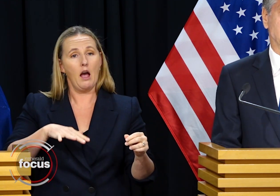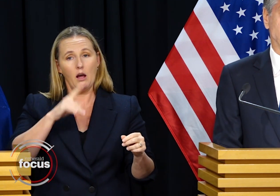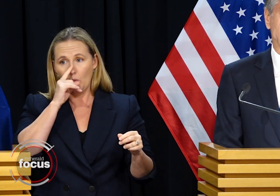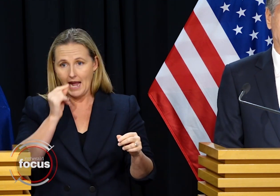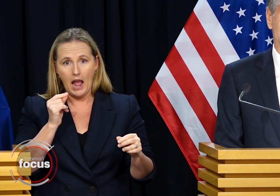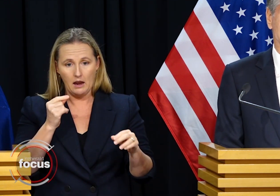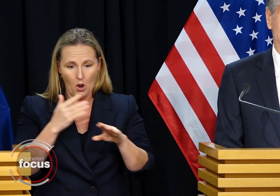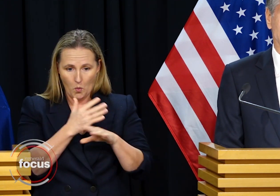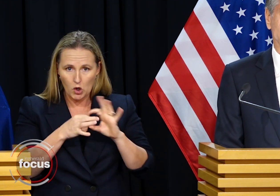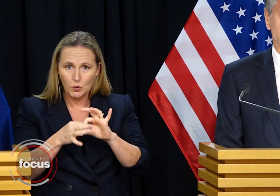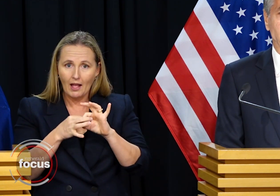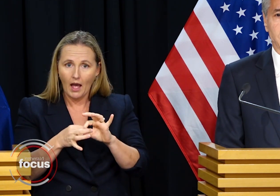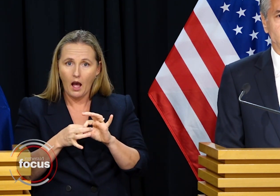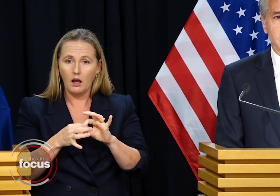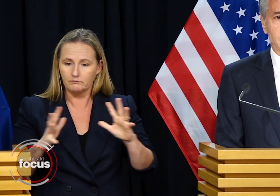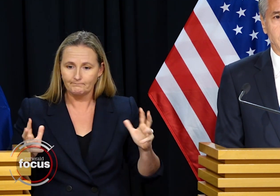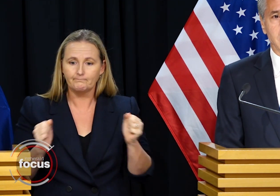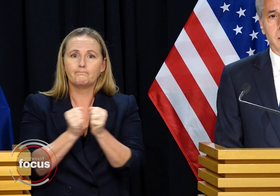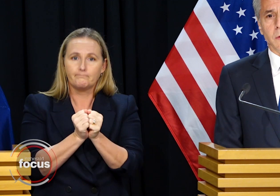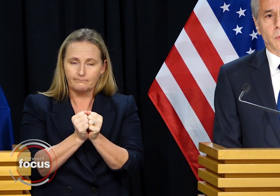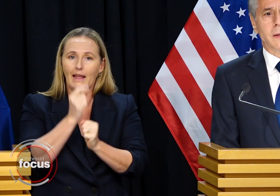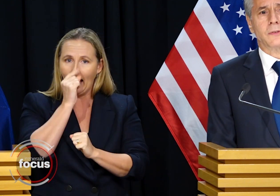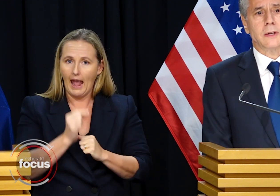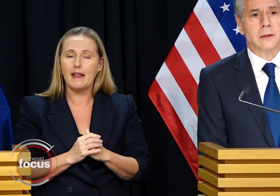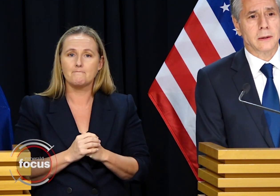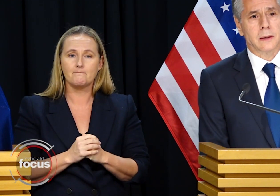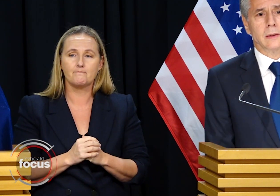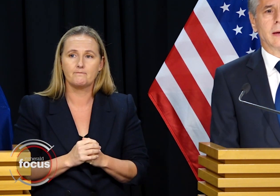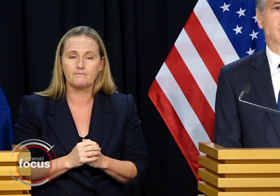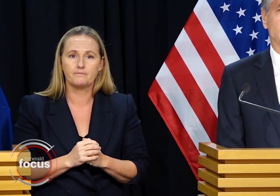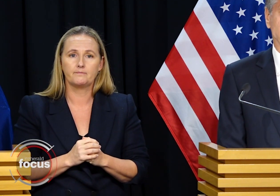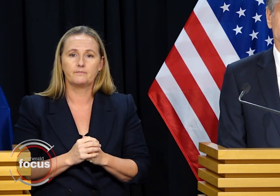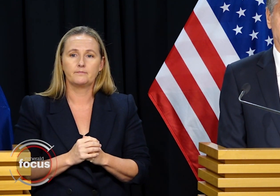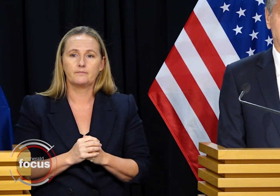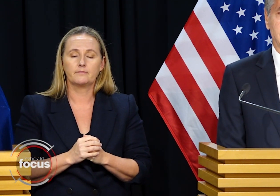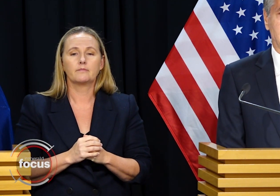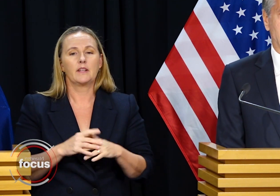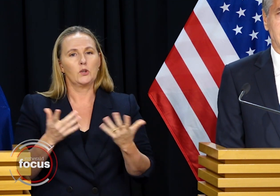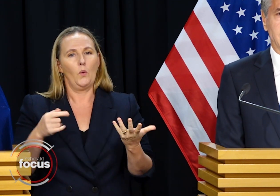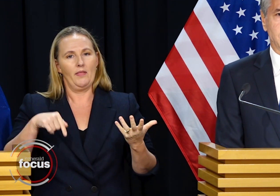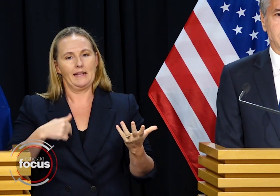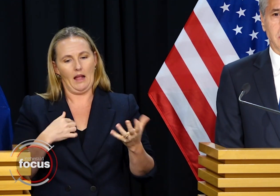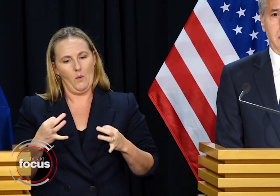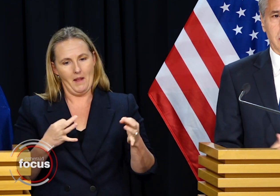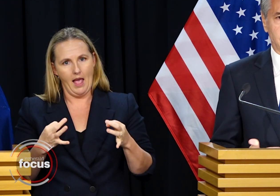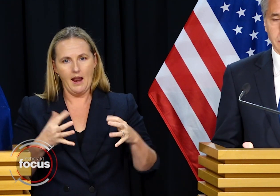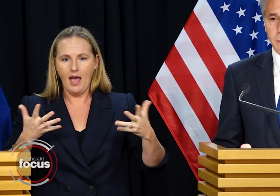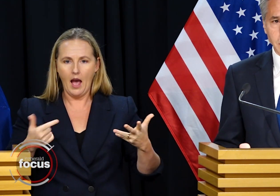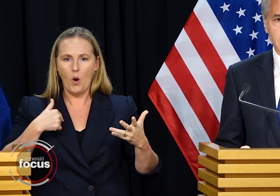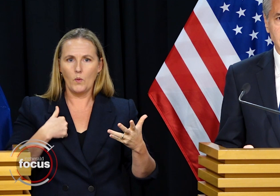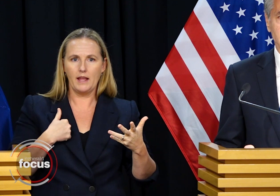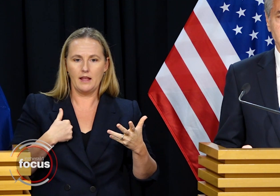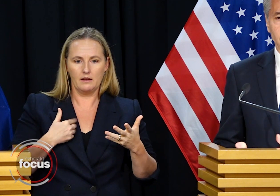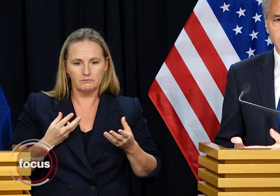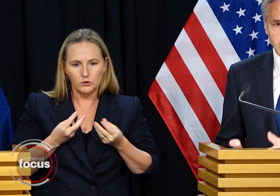makes sense that we find ways to work together. So that's the course that we're on, and I think as